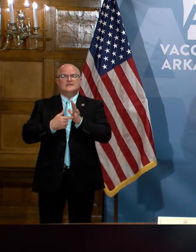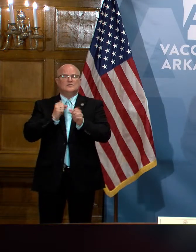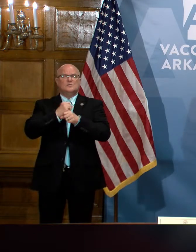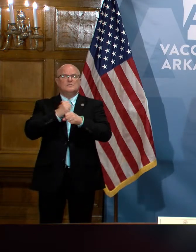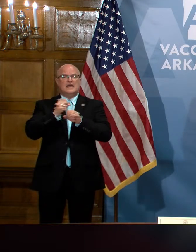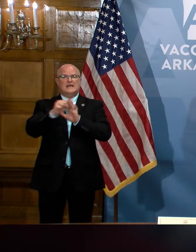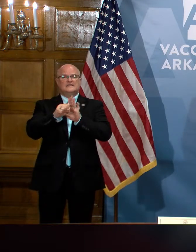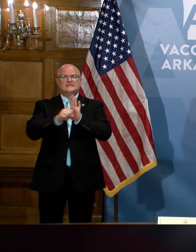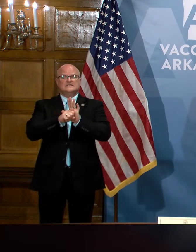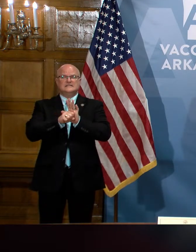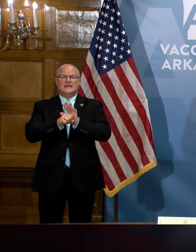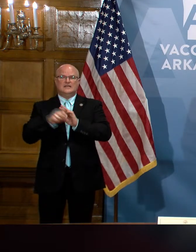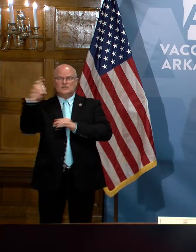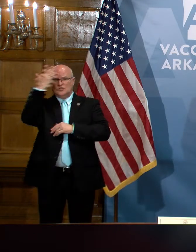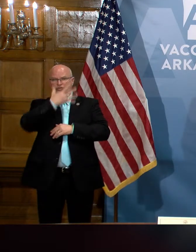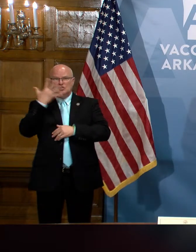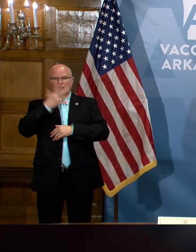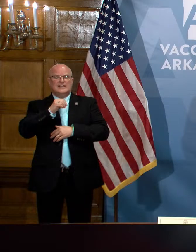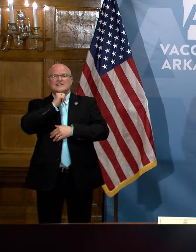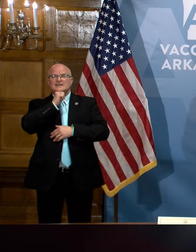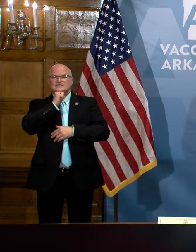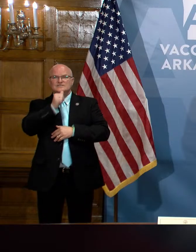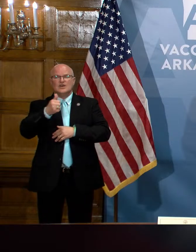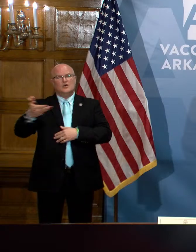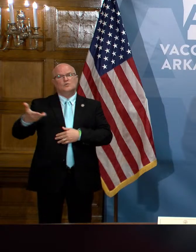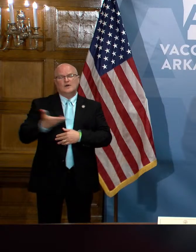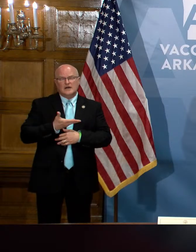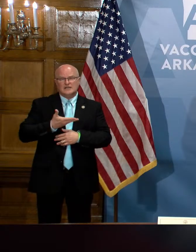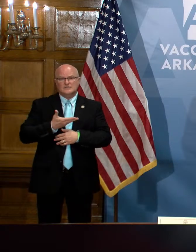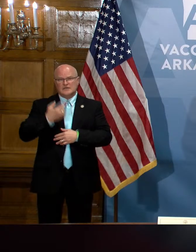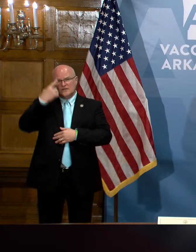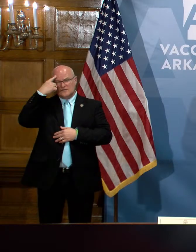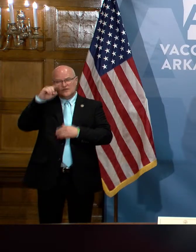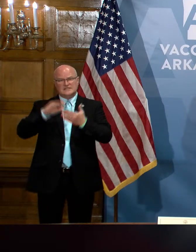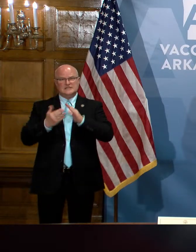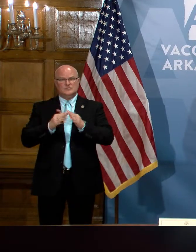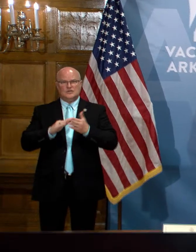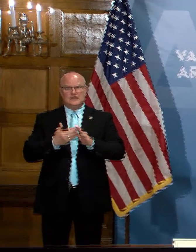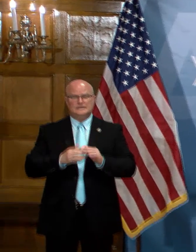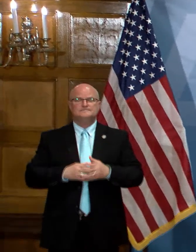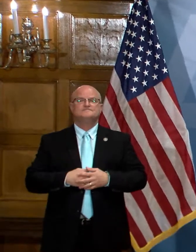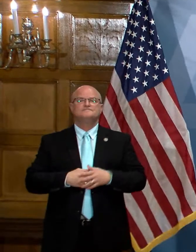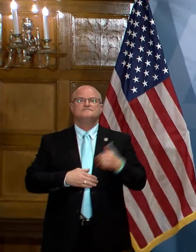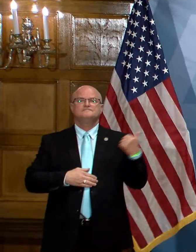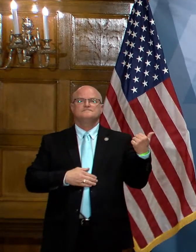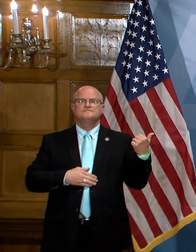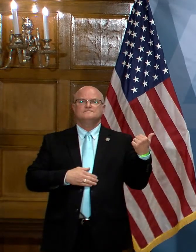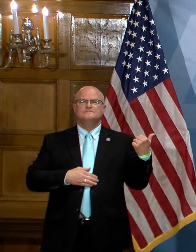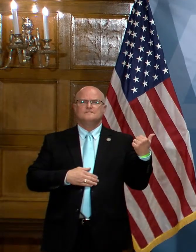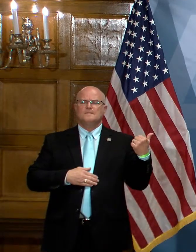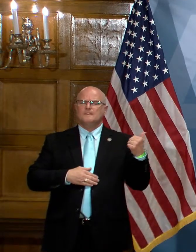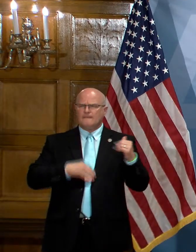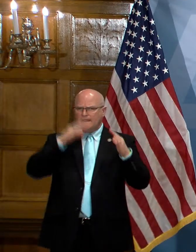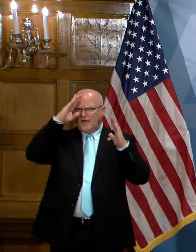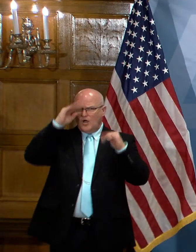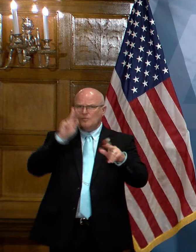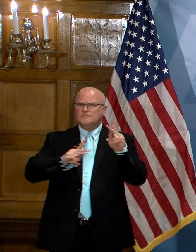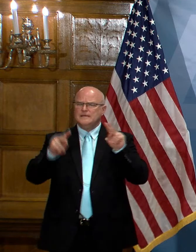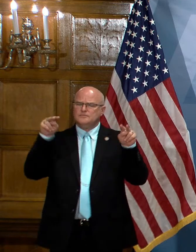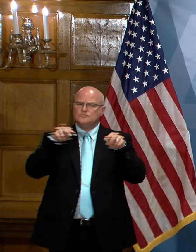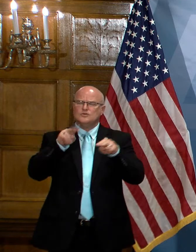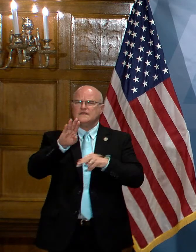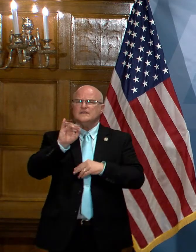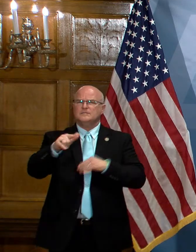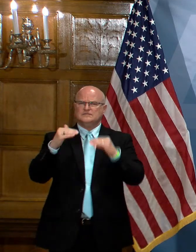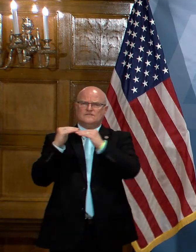make the state come off as not welcome to this community? Well, I hope everybody looks at these bills